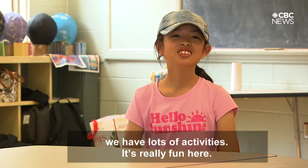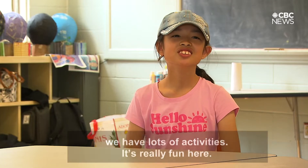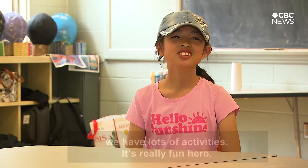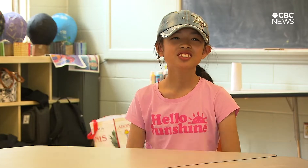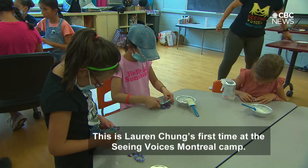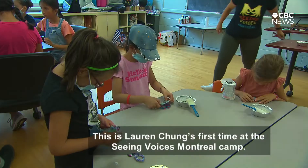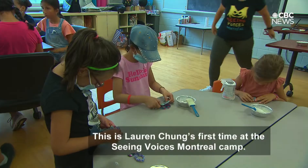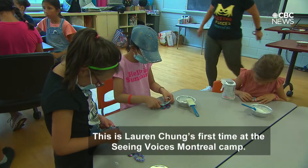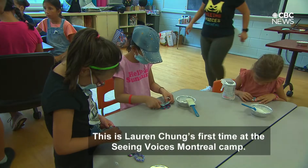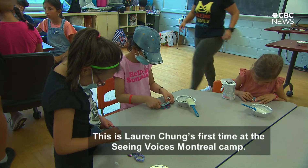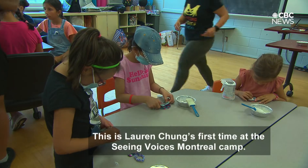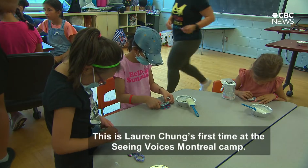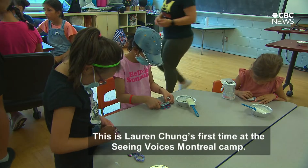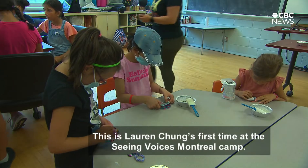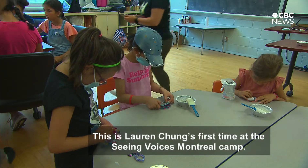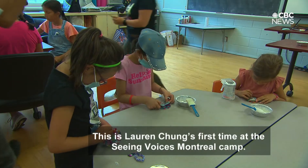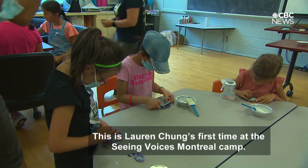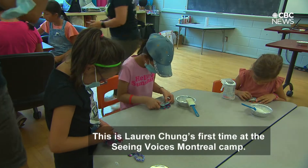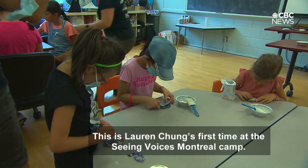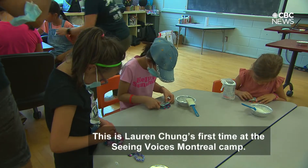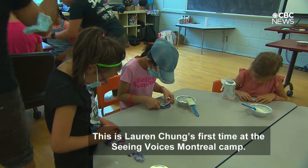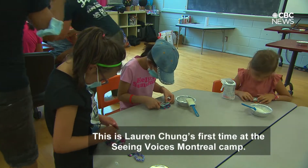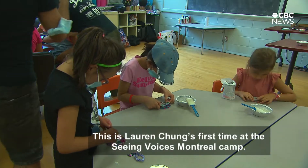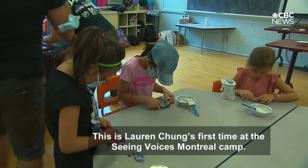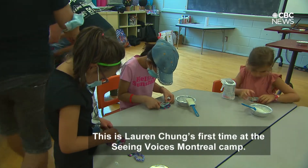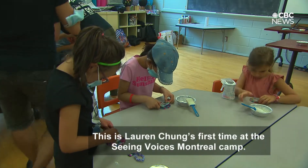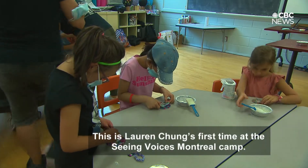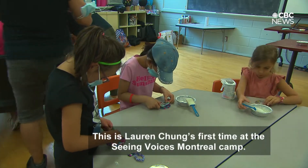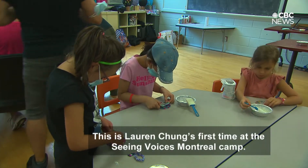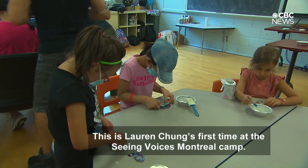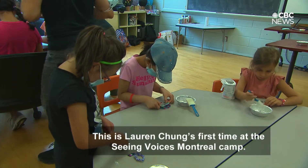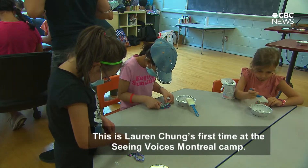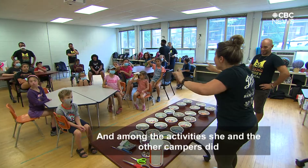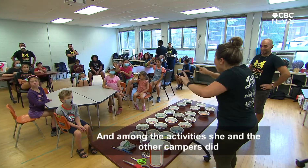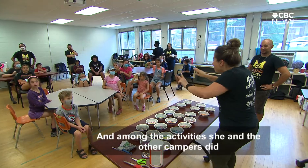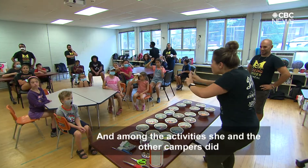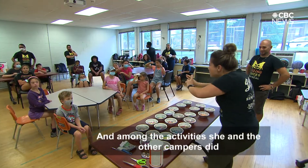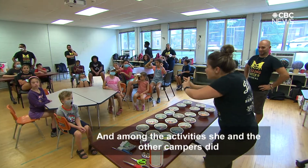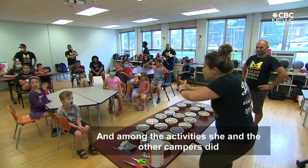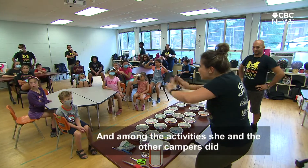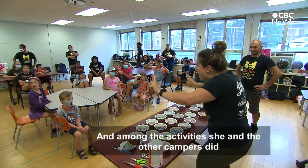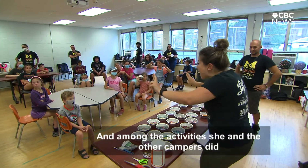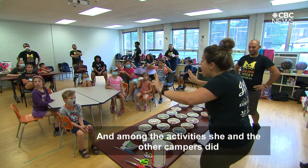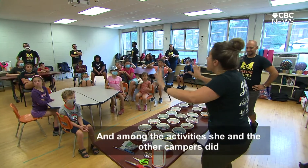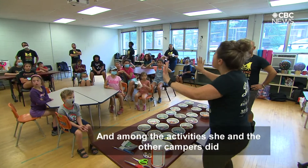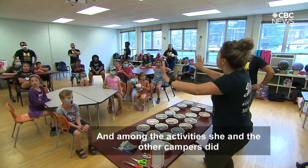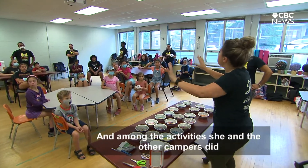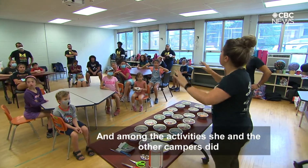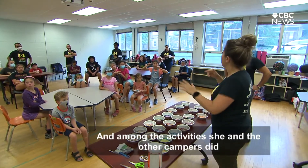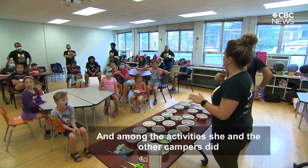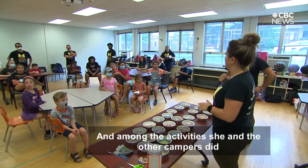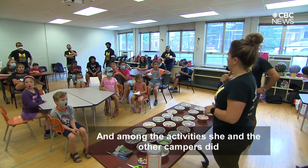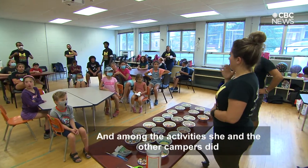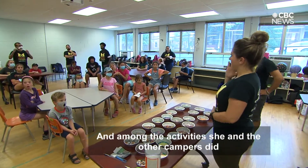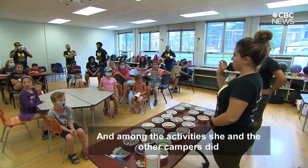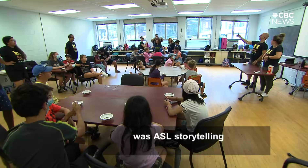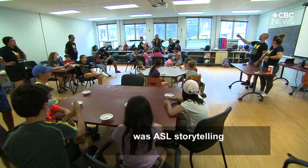here. This is Lauren Chung's first time at the Seeing Voices Montreal camp. And among the activities she and the other campers did